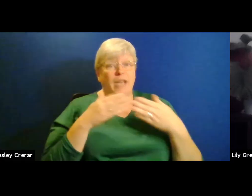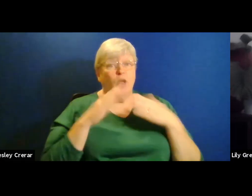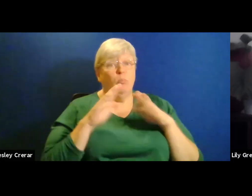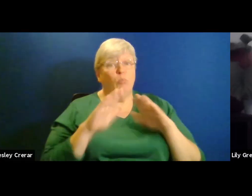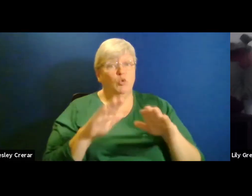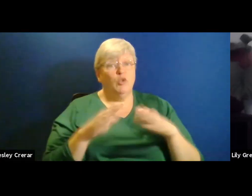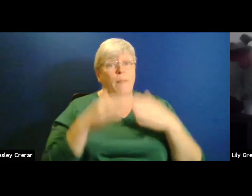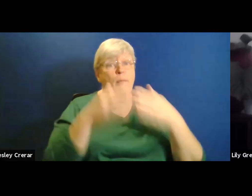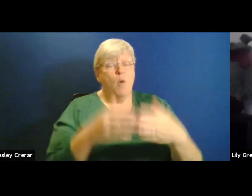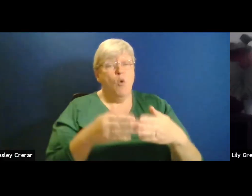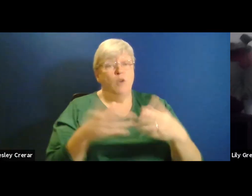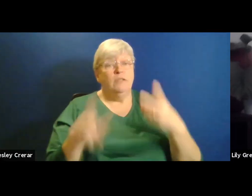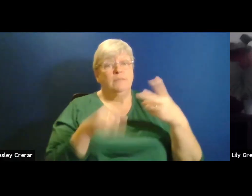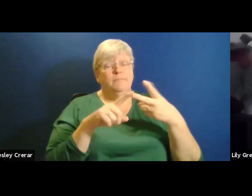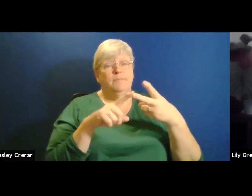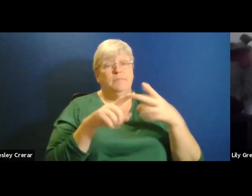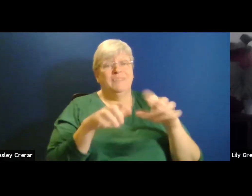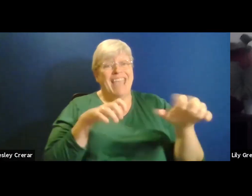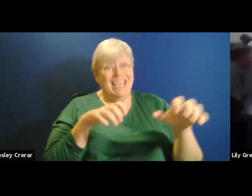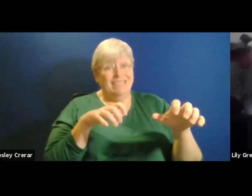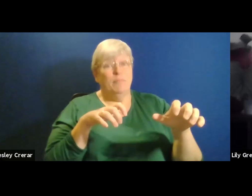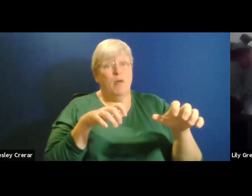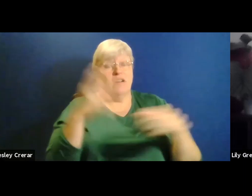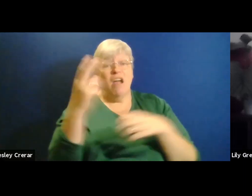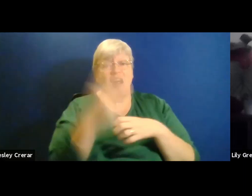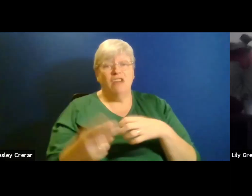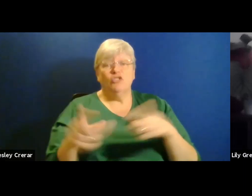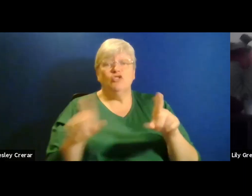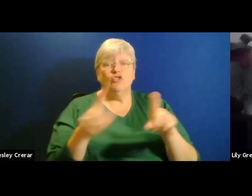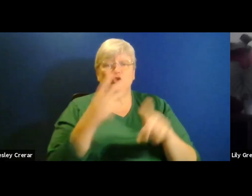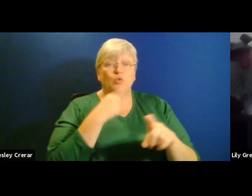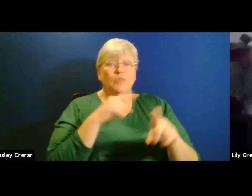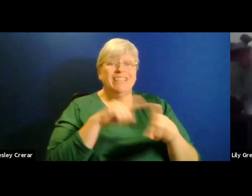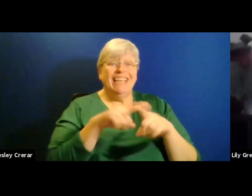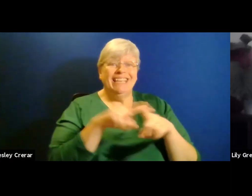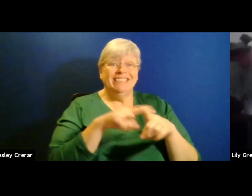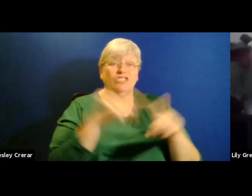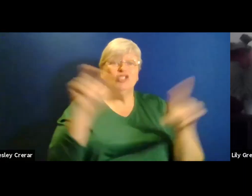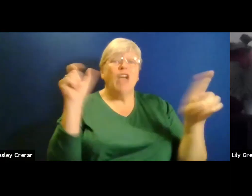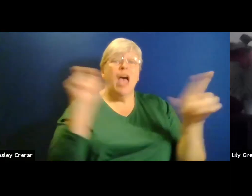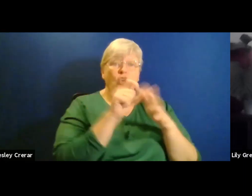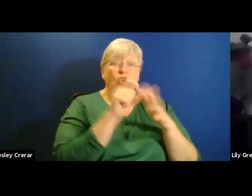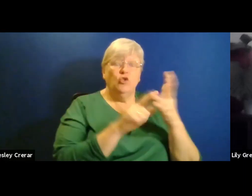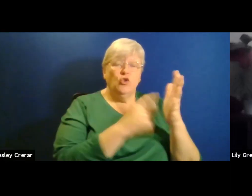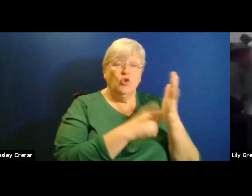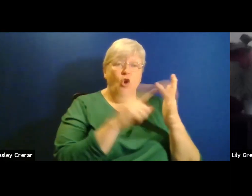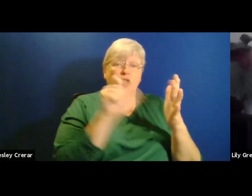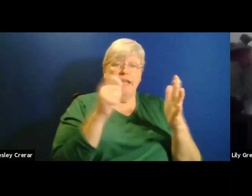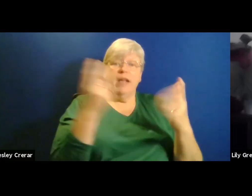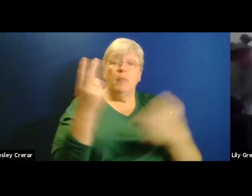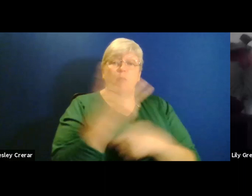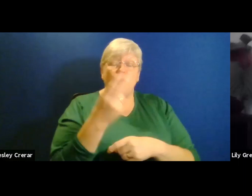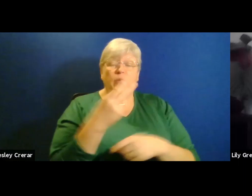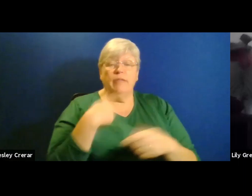writes poetry in English and in Doric with a wee bitty help and is currently working on a nature / life writing